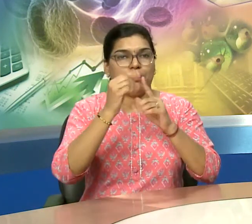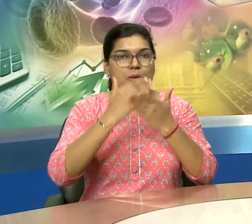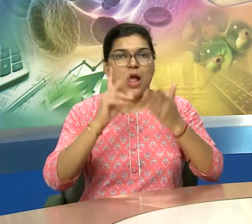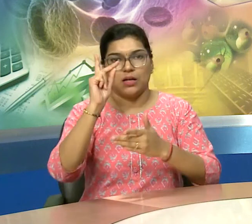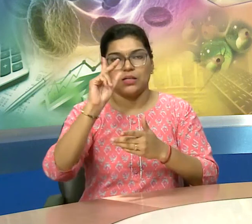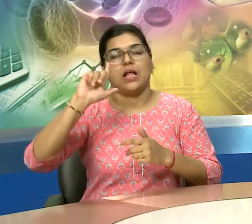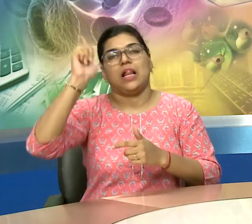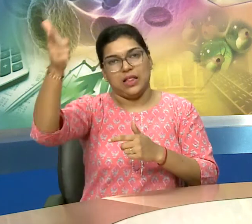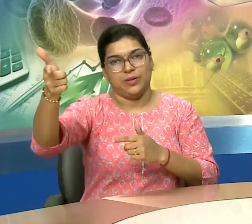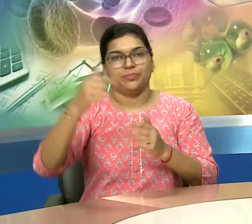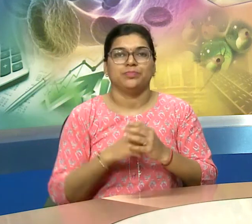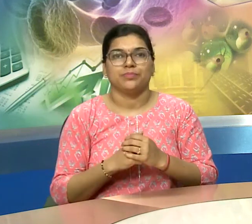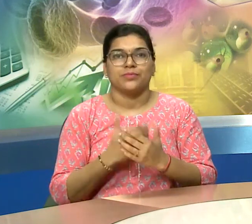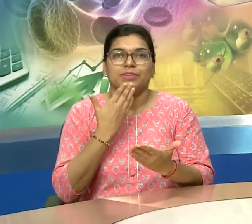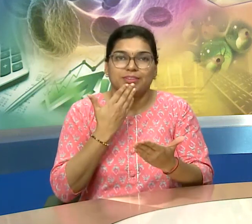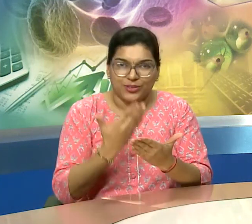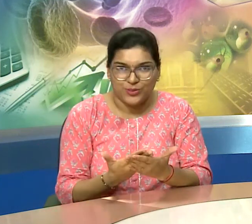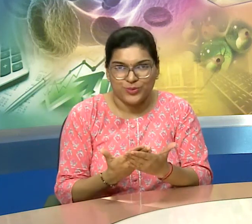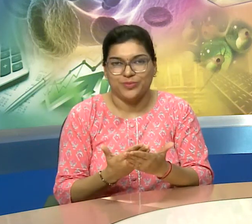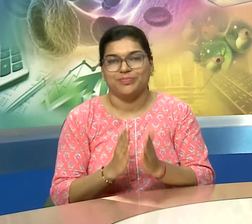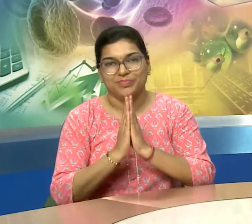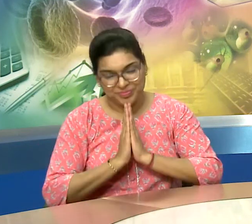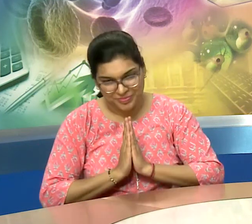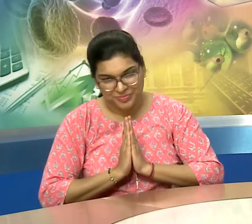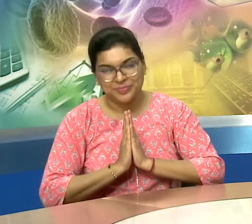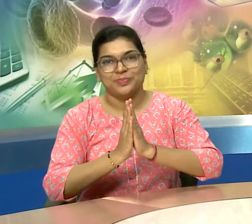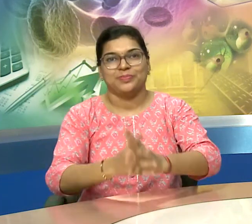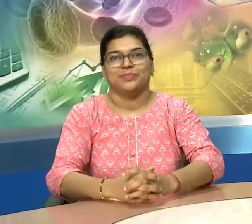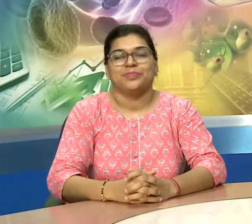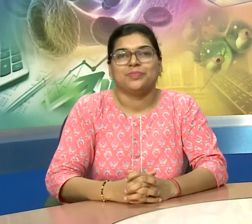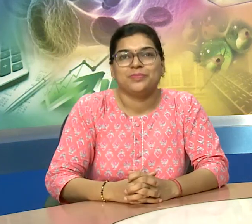next video, we would be doing part 2. Thank you. Namaskar.